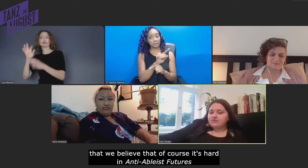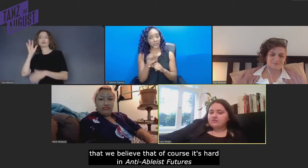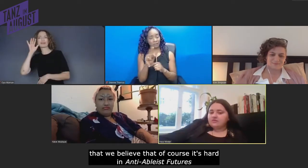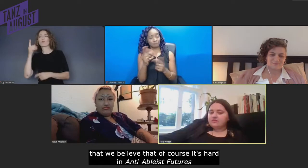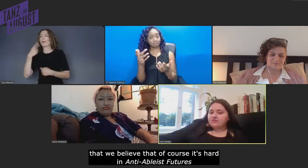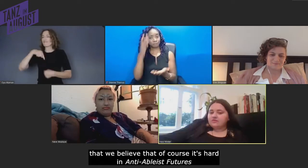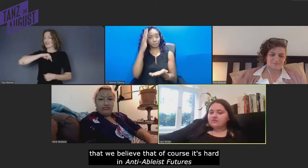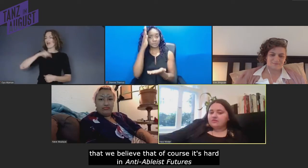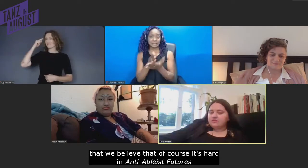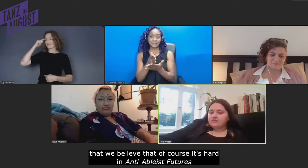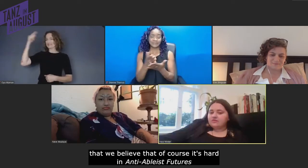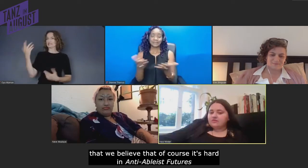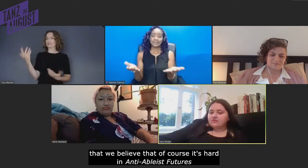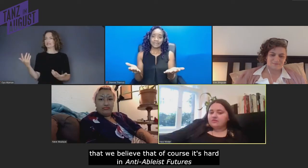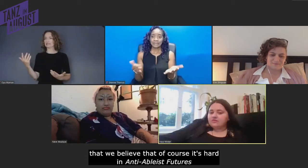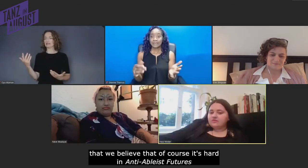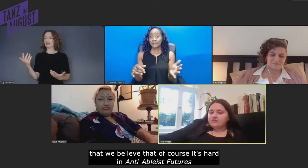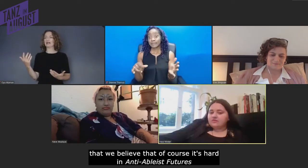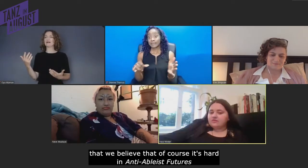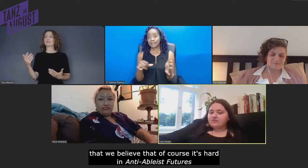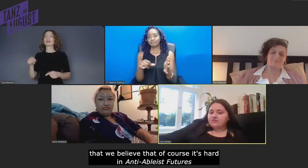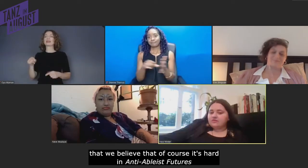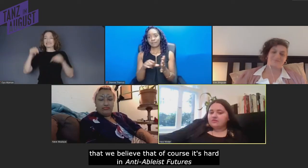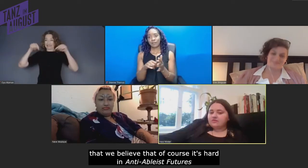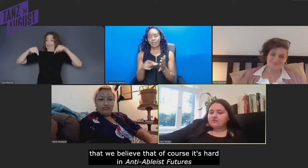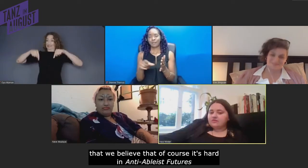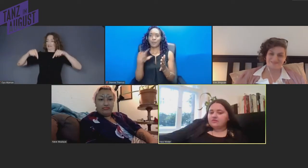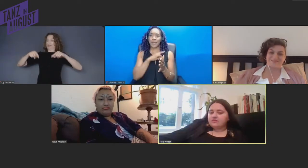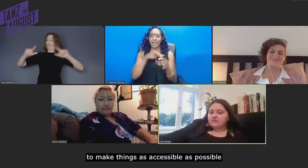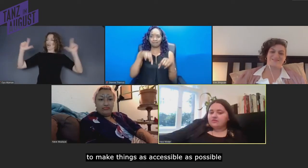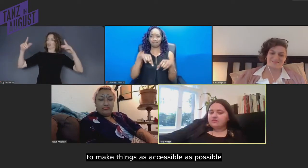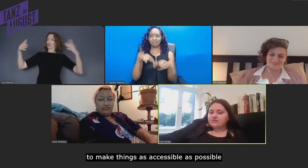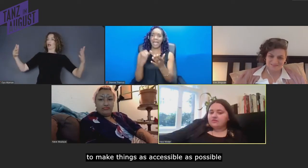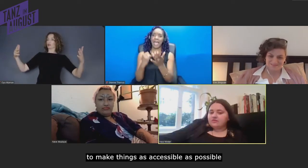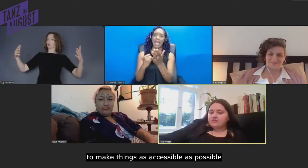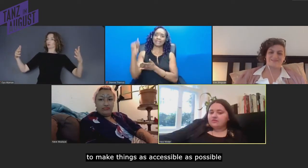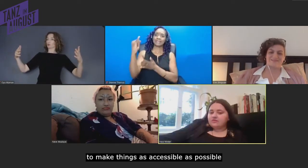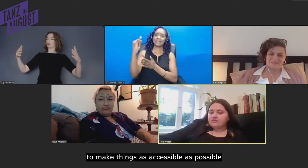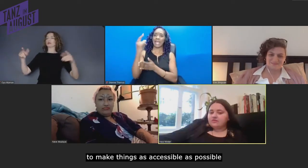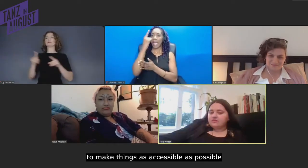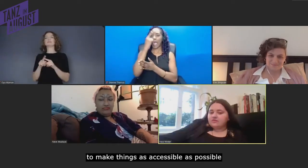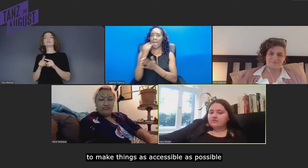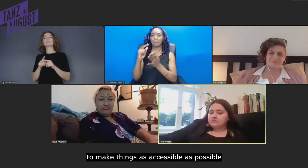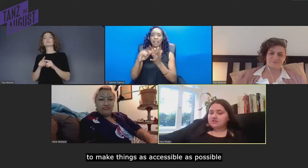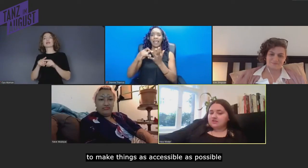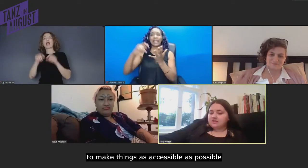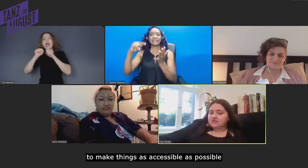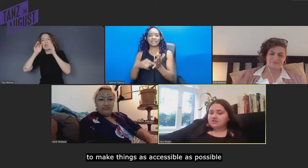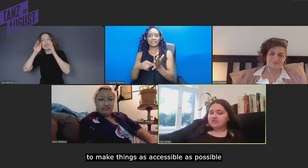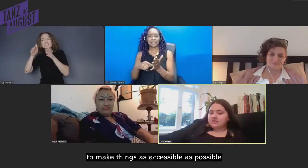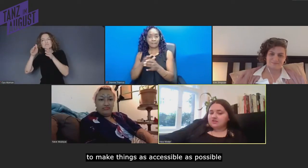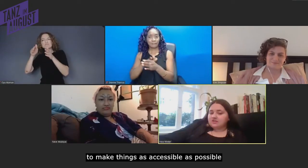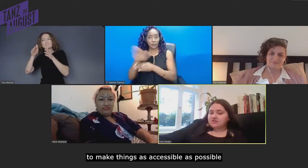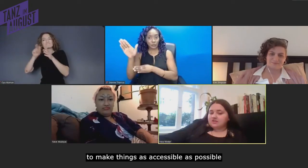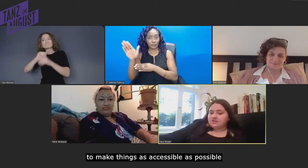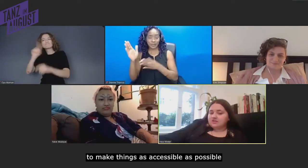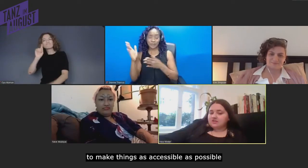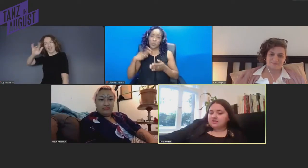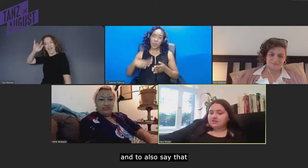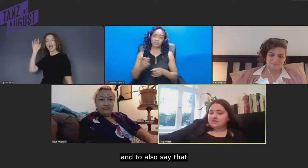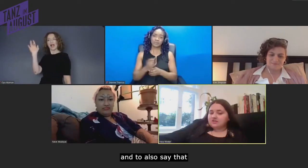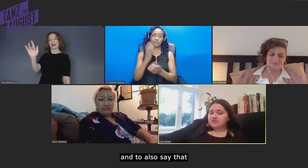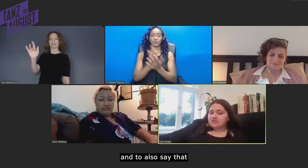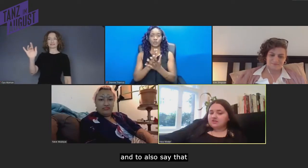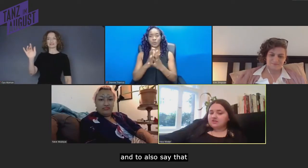it's part of an anti-ableist futures to make things as accessible as possible, and